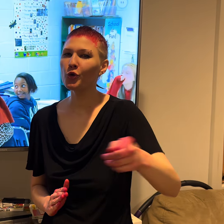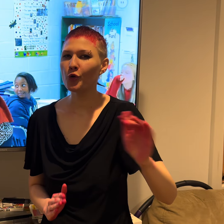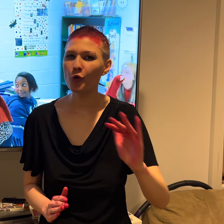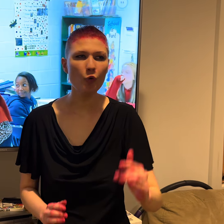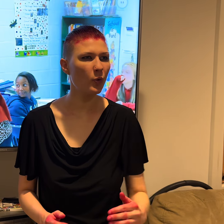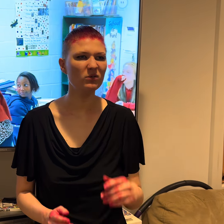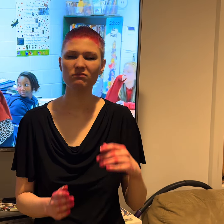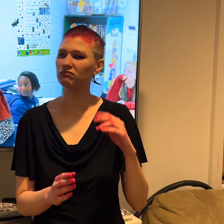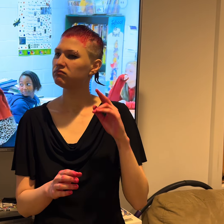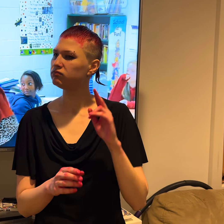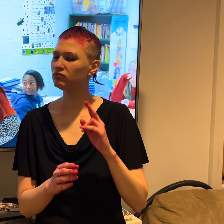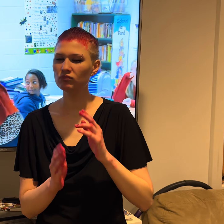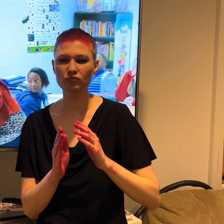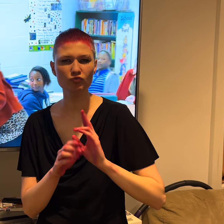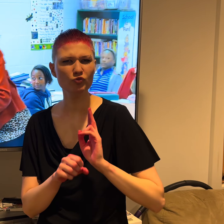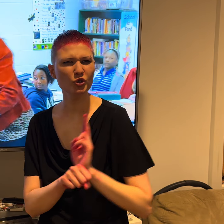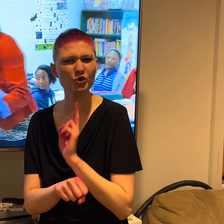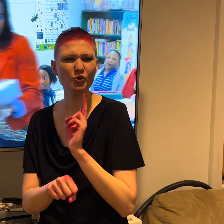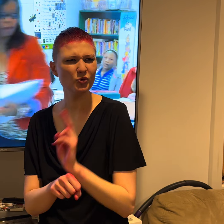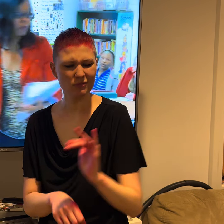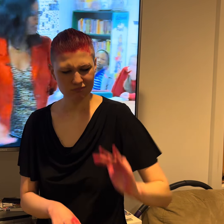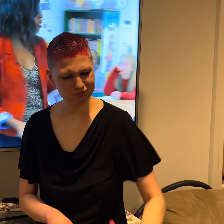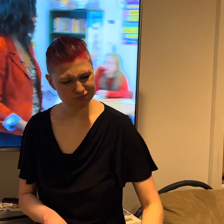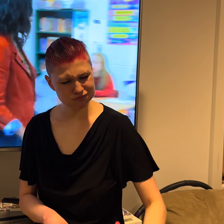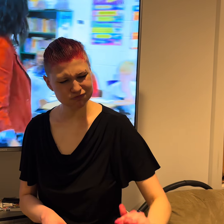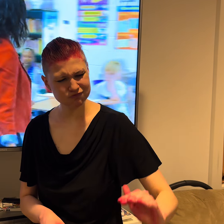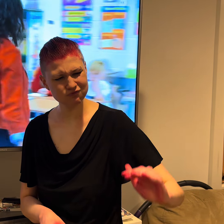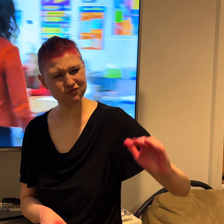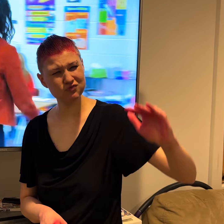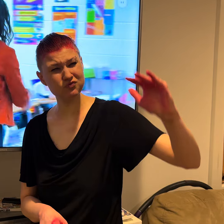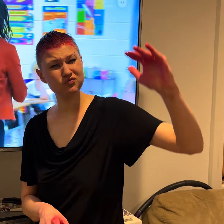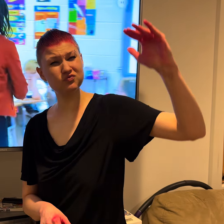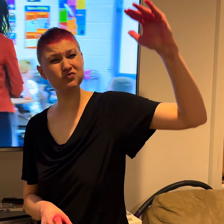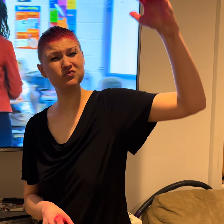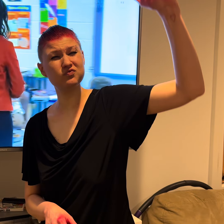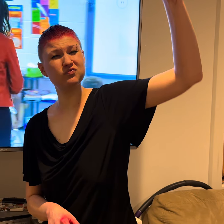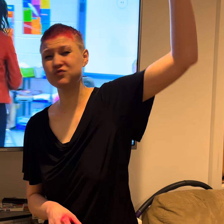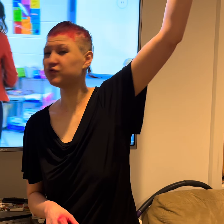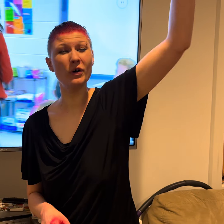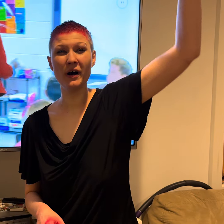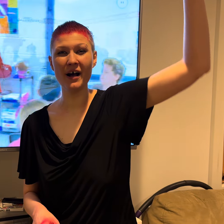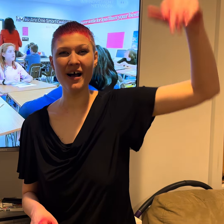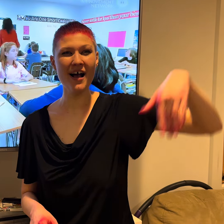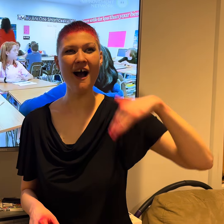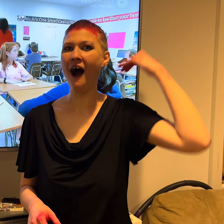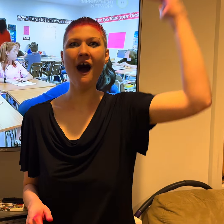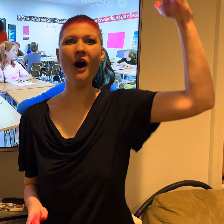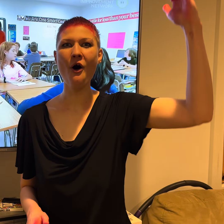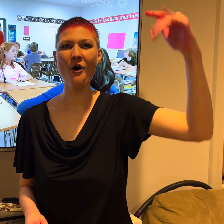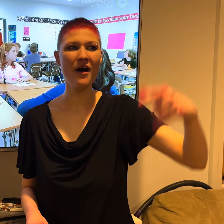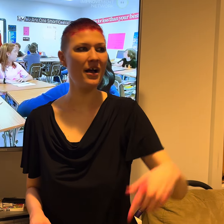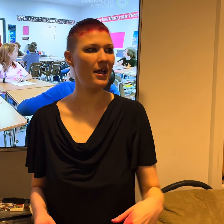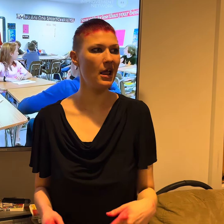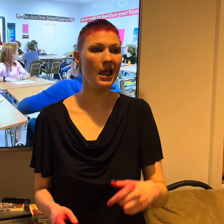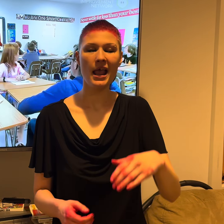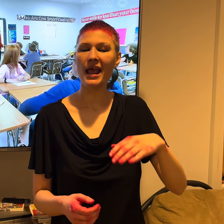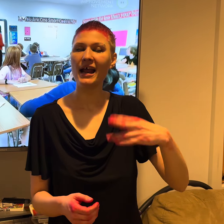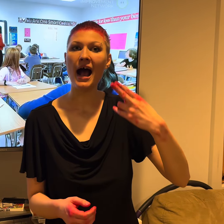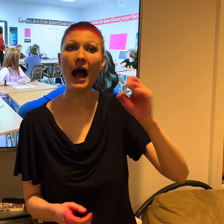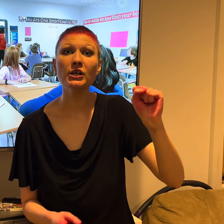school, and especially college, okay? So as you read the text, if you come across a word that you're unfamiliar with, circle